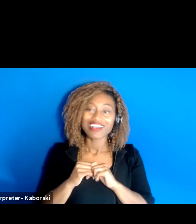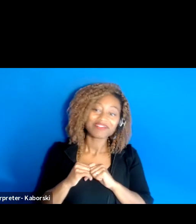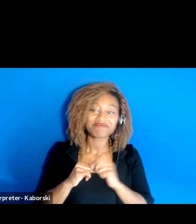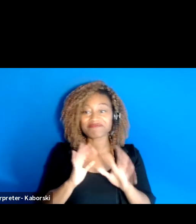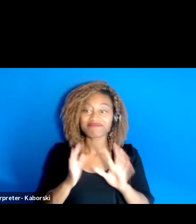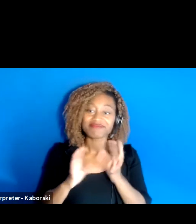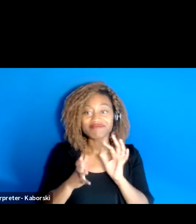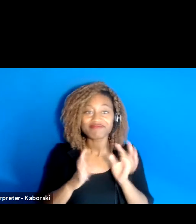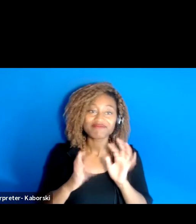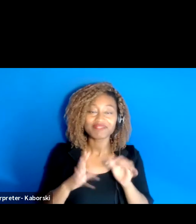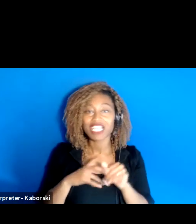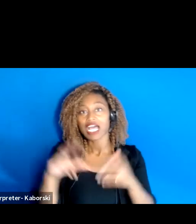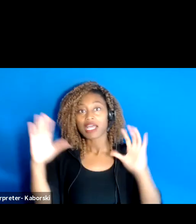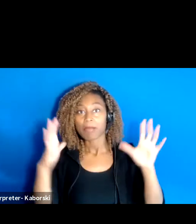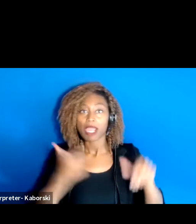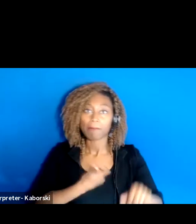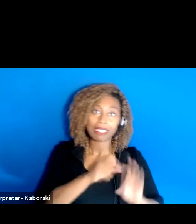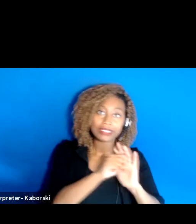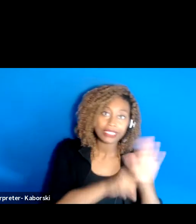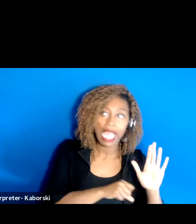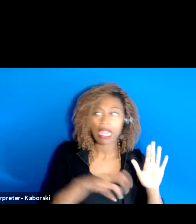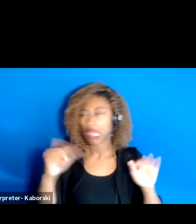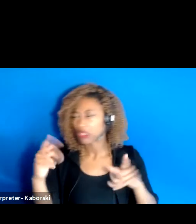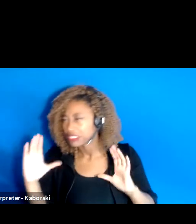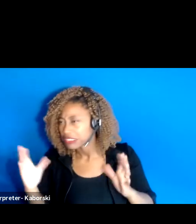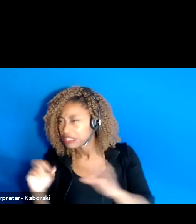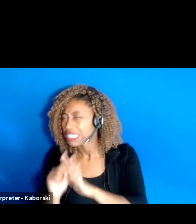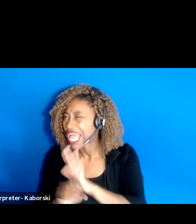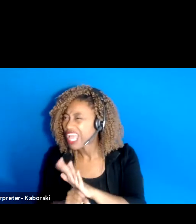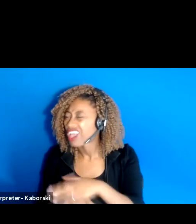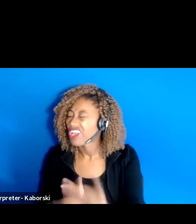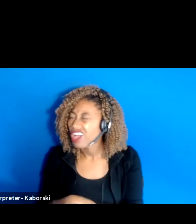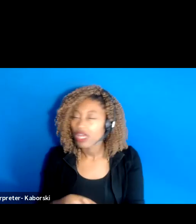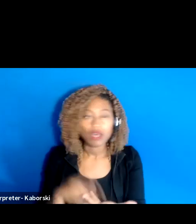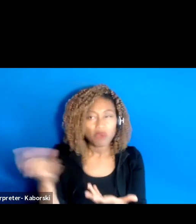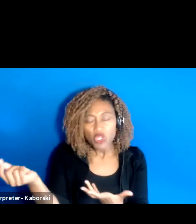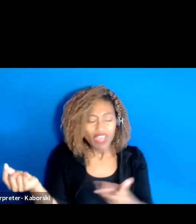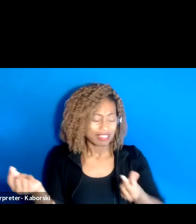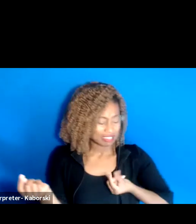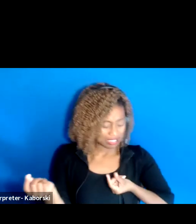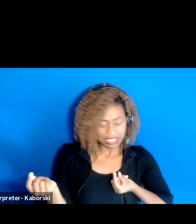comparing your state to another state about what they might be doing. But we're going to go through some of the